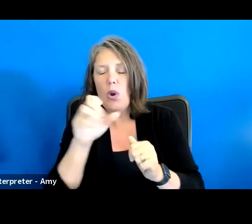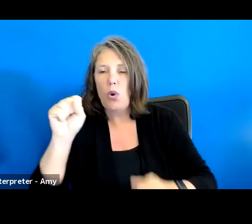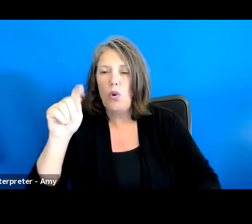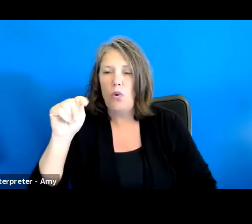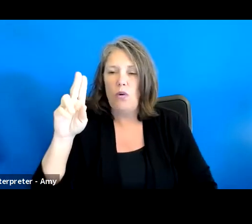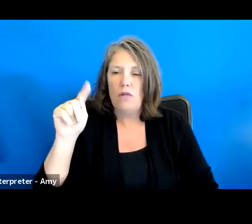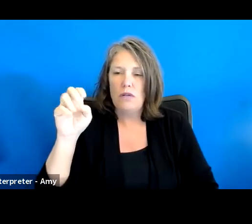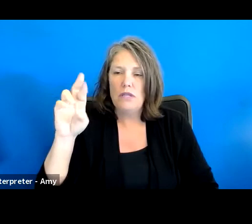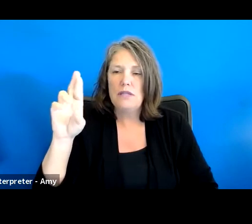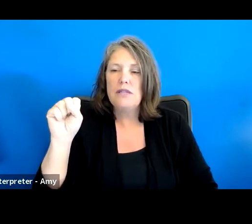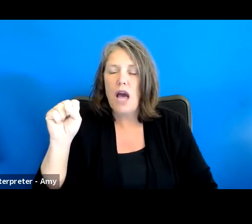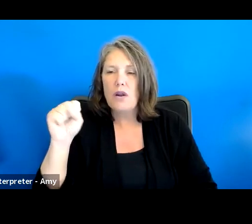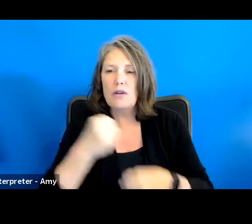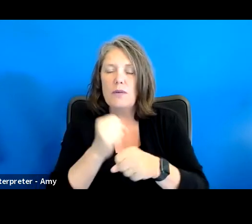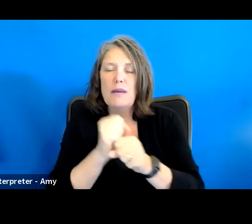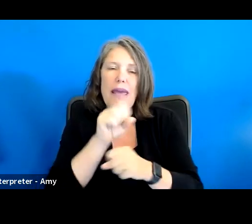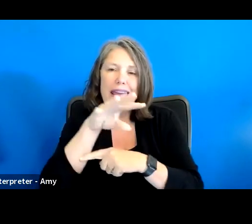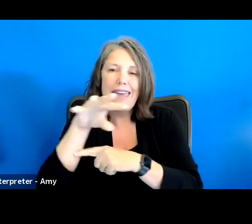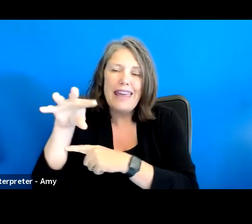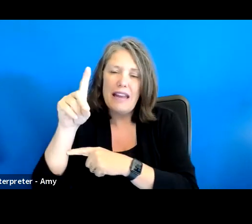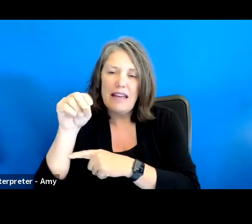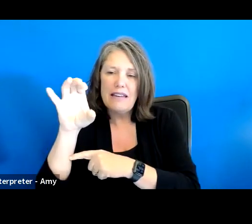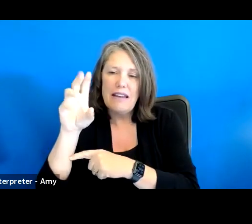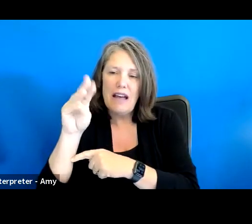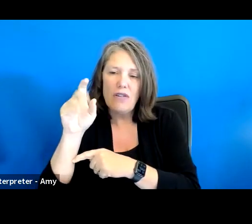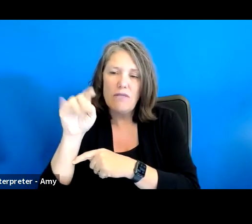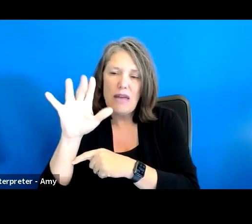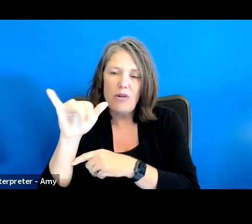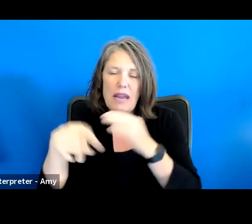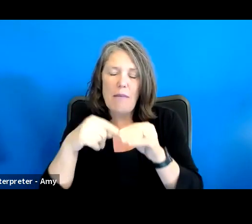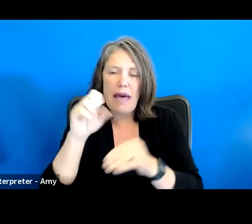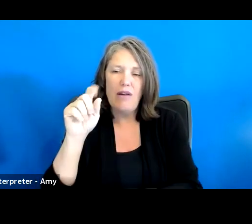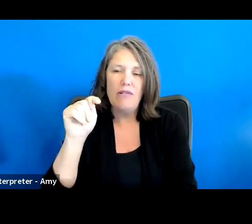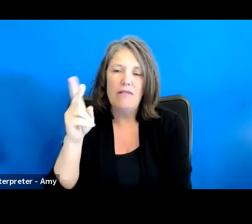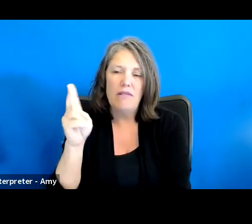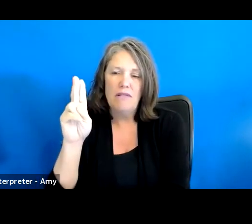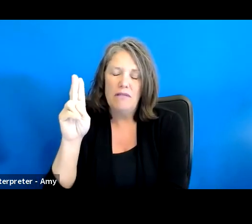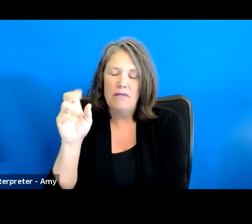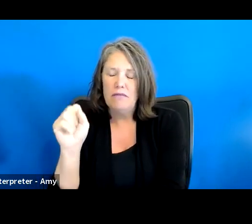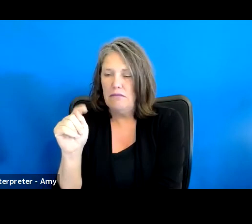and made a documentary about stuttering and exploring